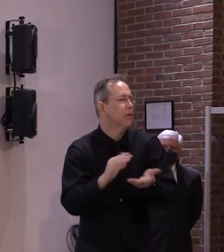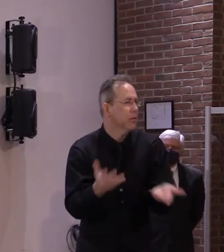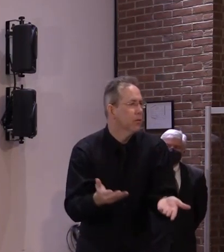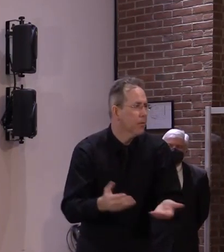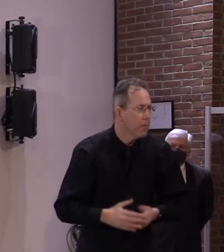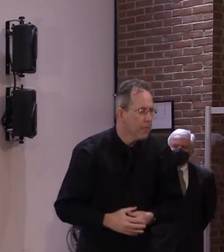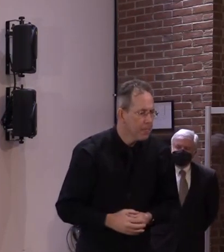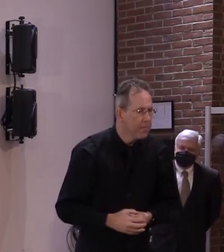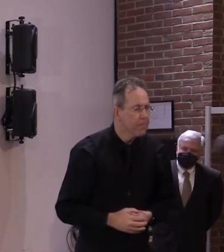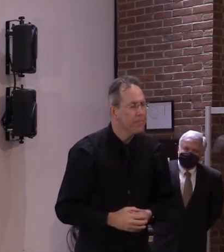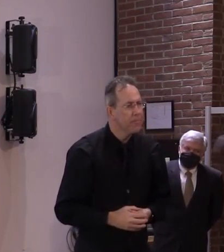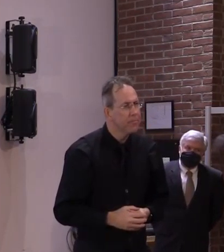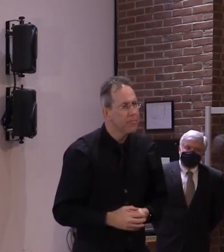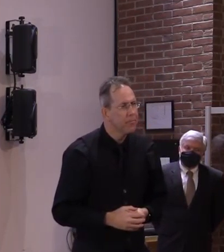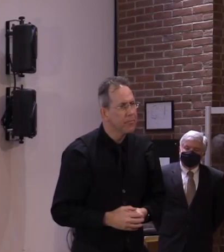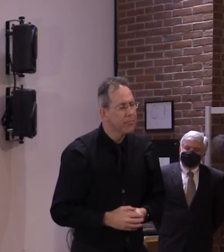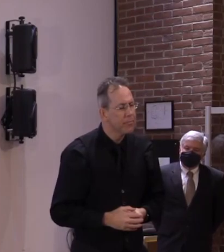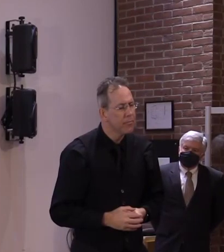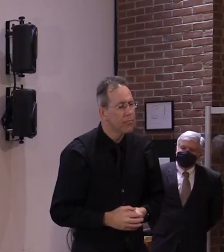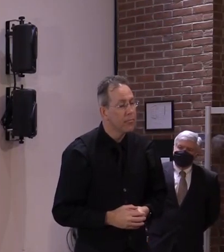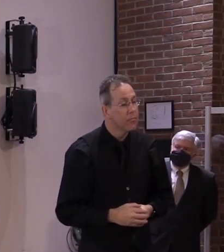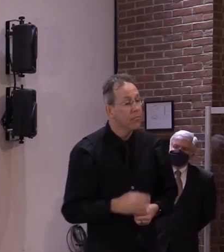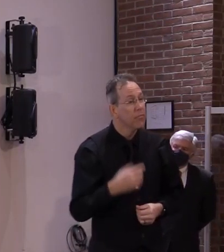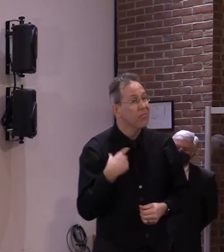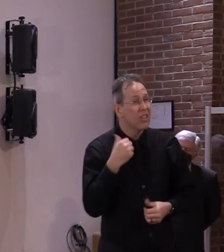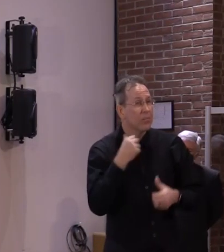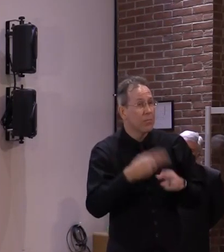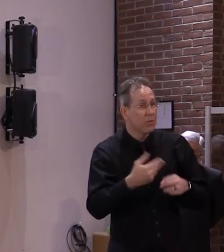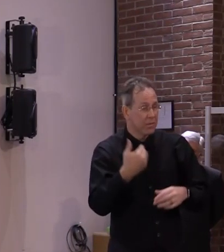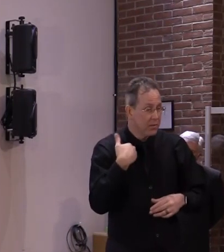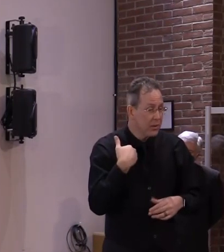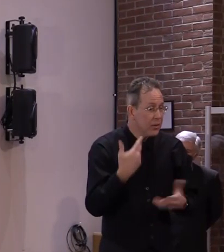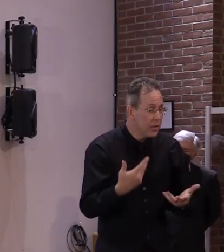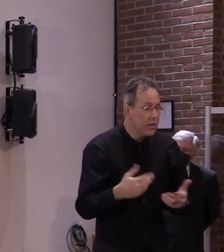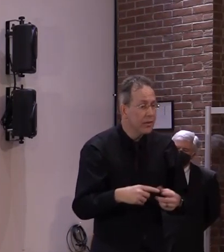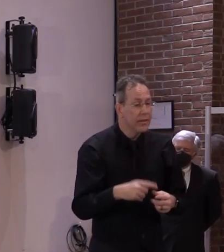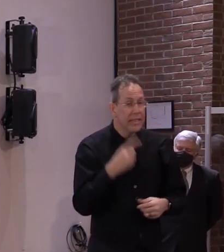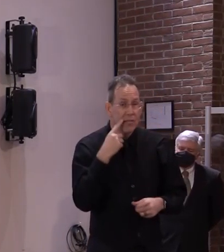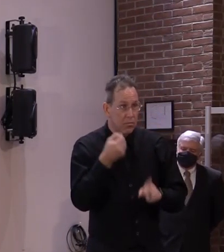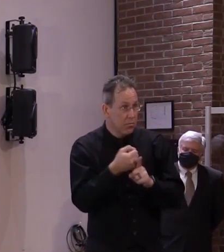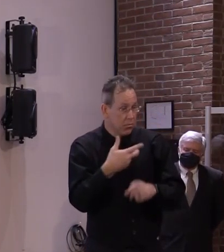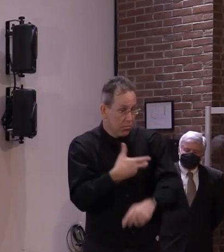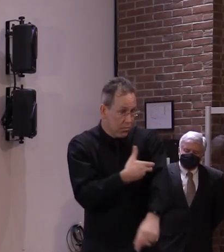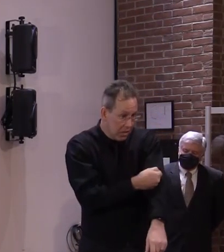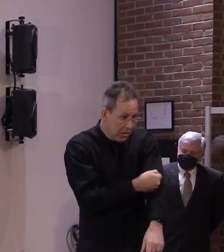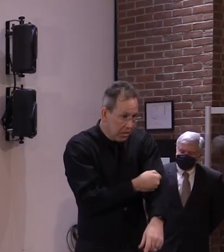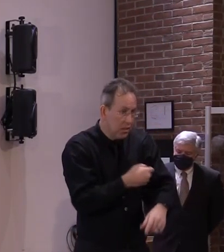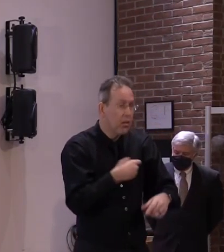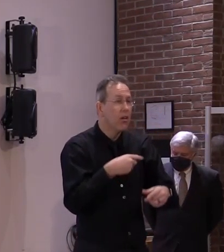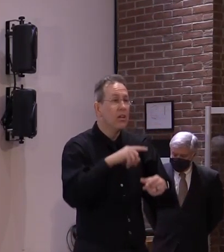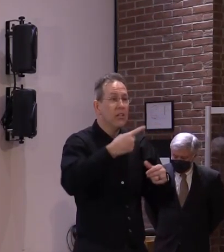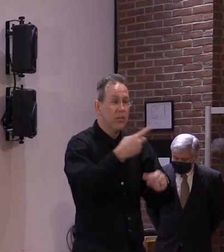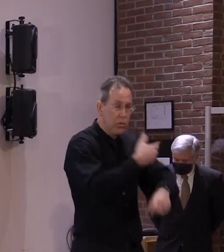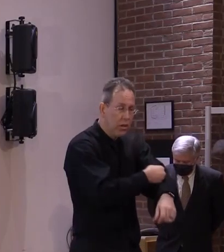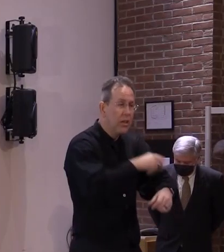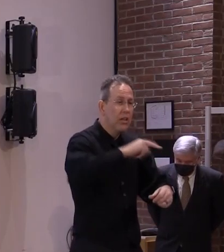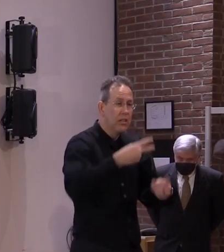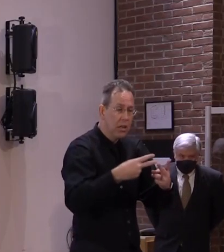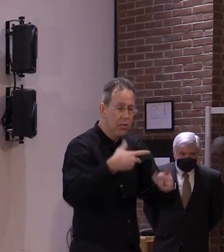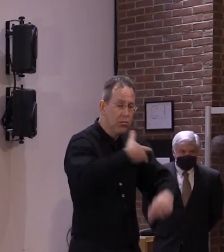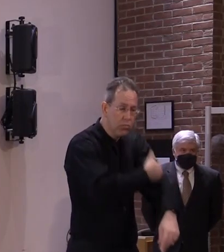fully vaccinated can mean if one comes into close contact with a COVID-positive individual more than 2 weeks out from